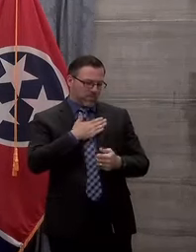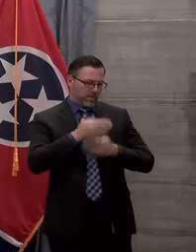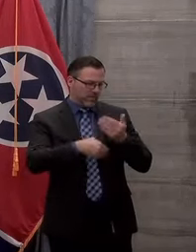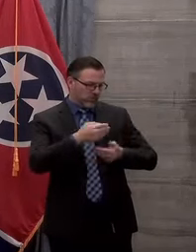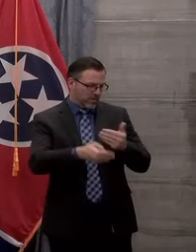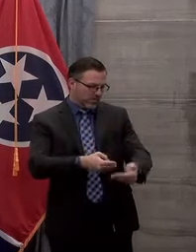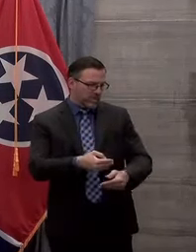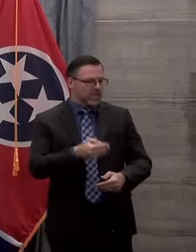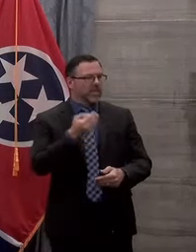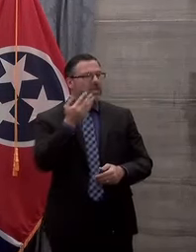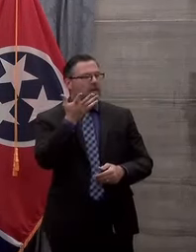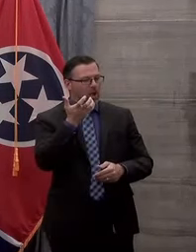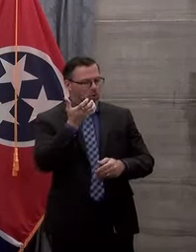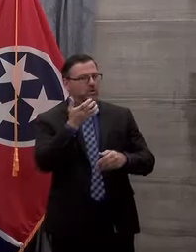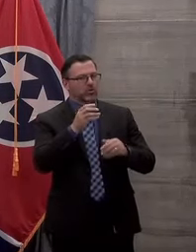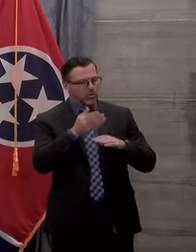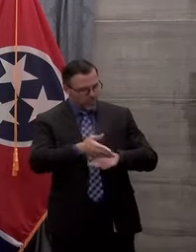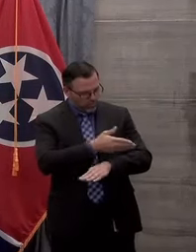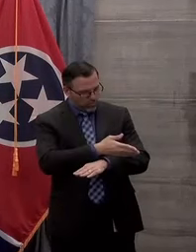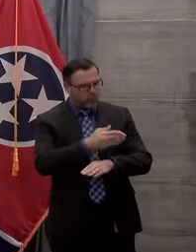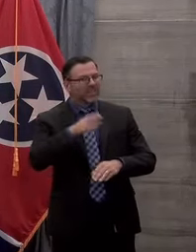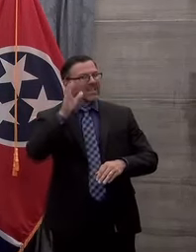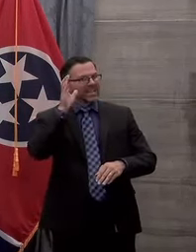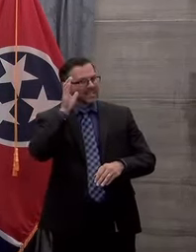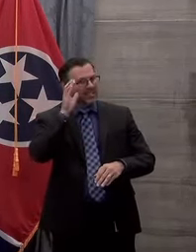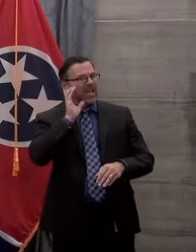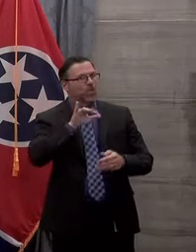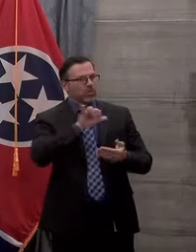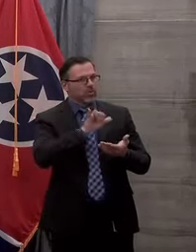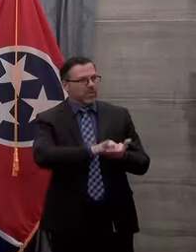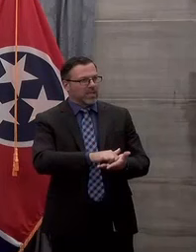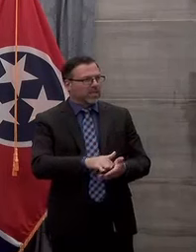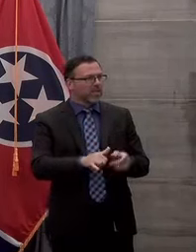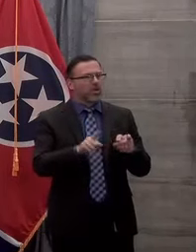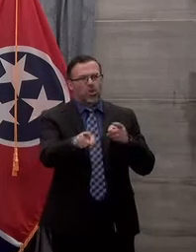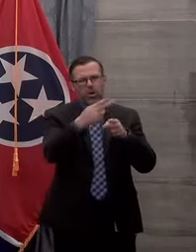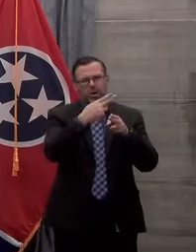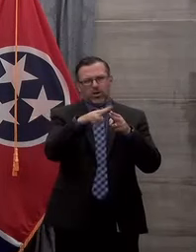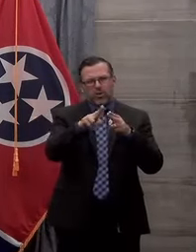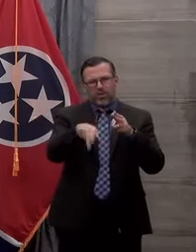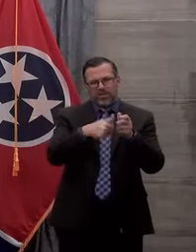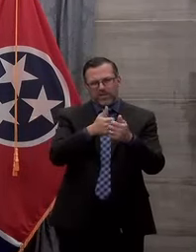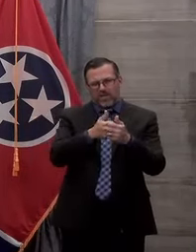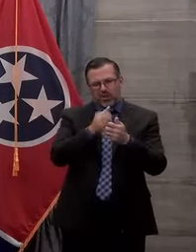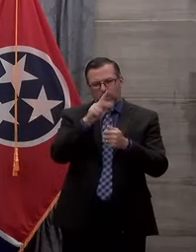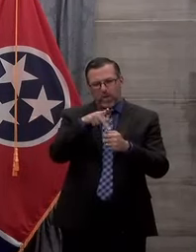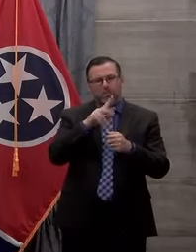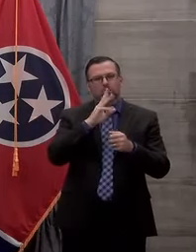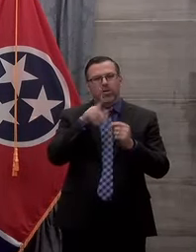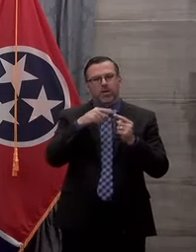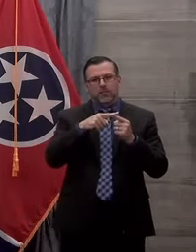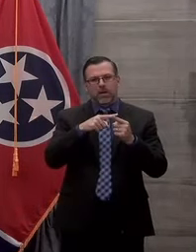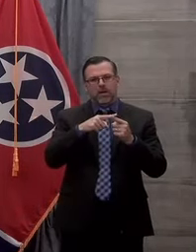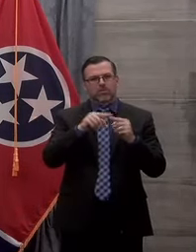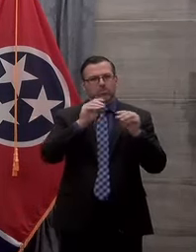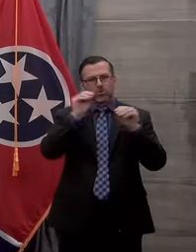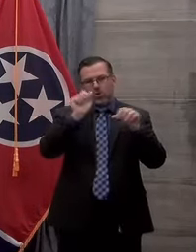movement in the right direction, and it's listening, and I intend to do so. And one quick follow-up, just if I may, on